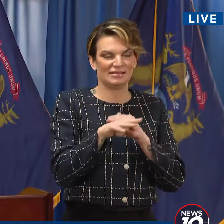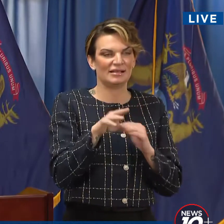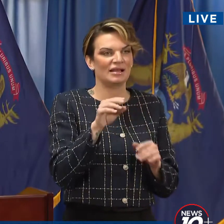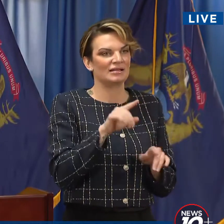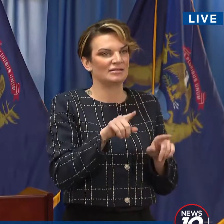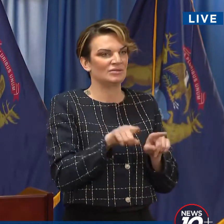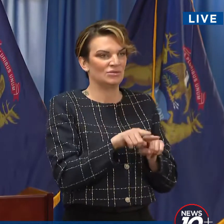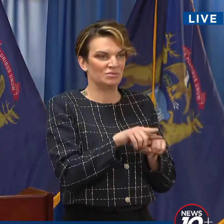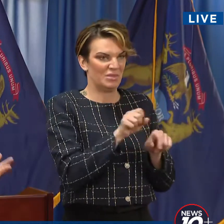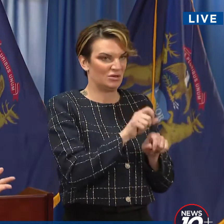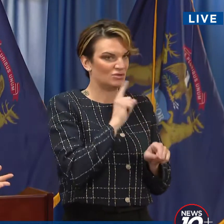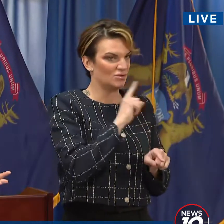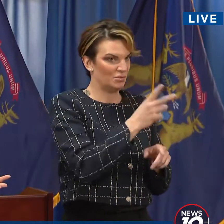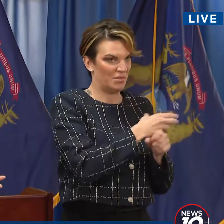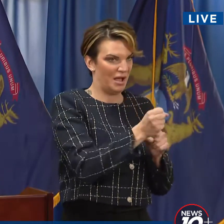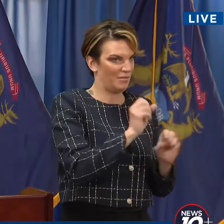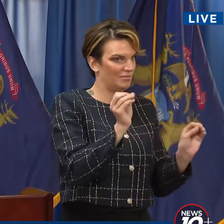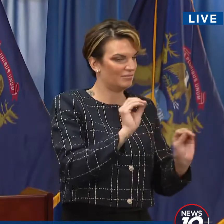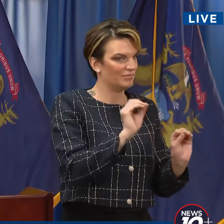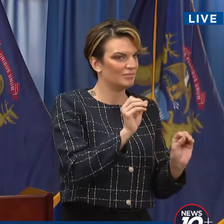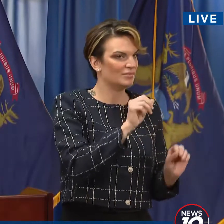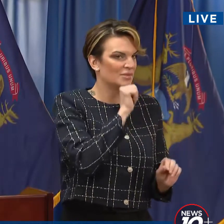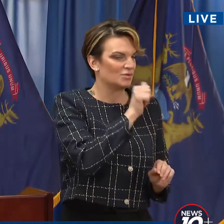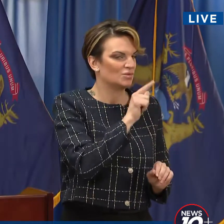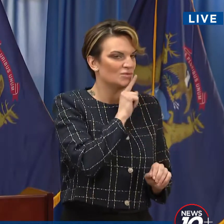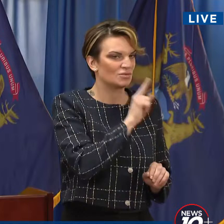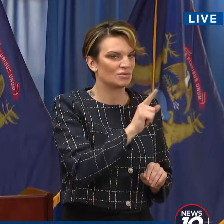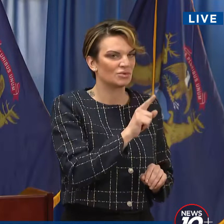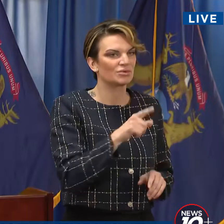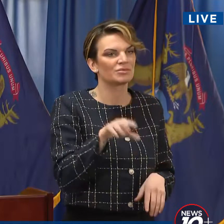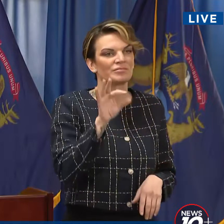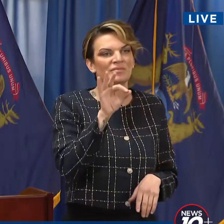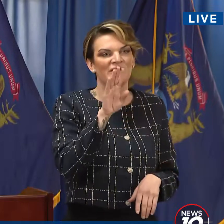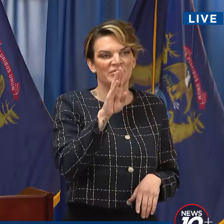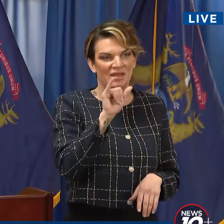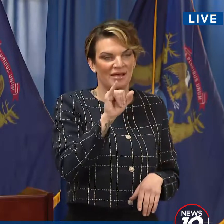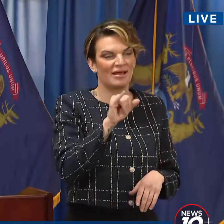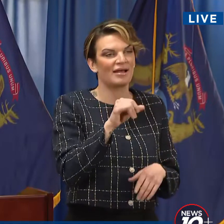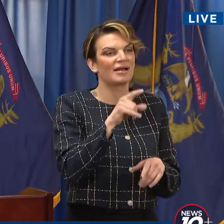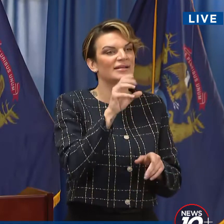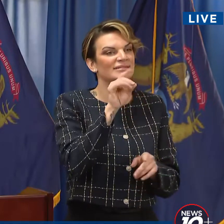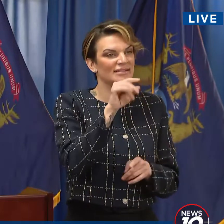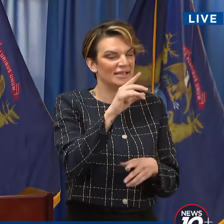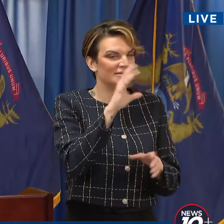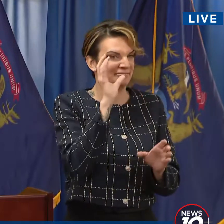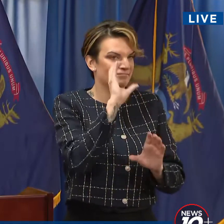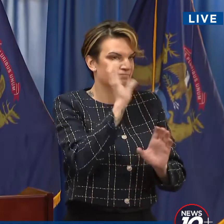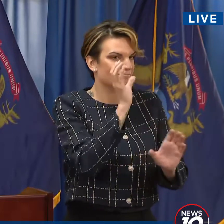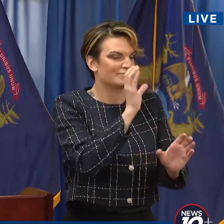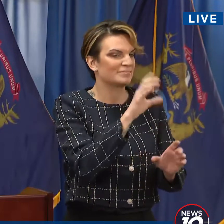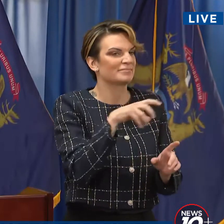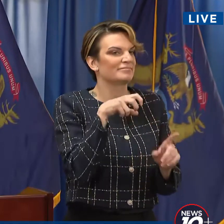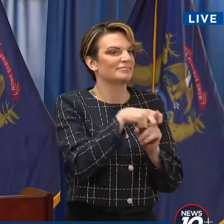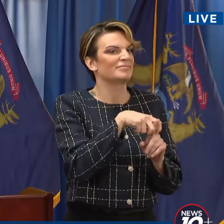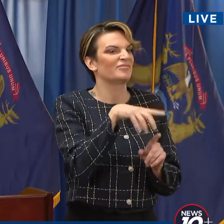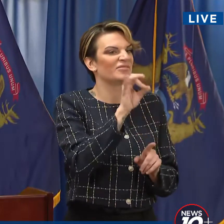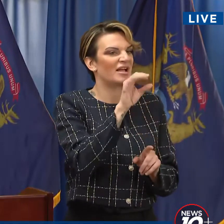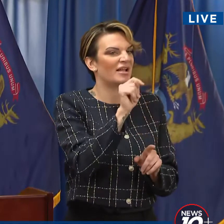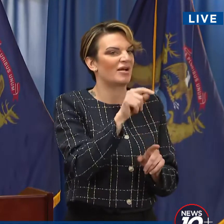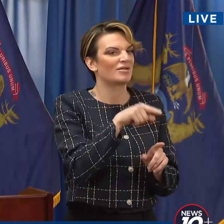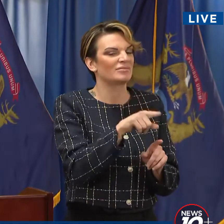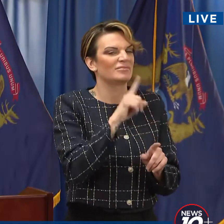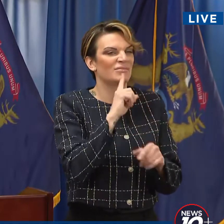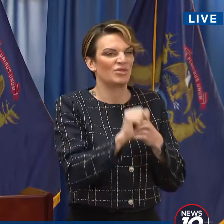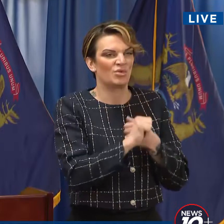credible threats. And then the FBI confirmed later that the source of the threat, I believe it was an email, but the source